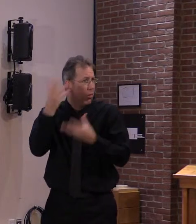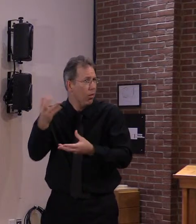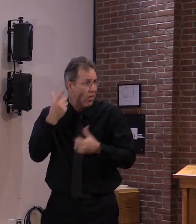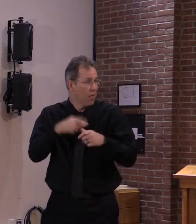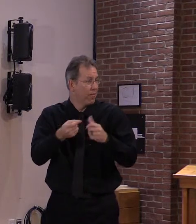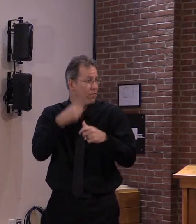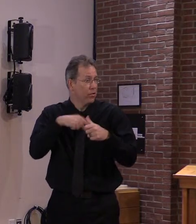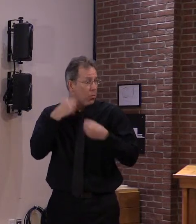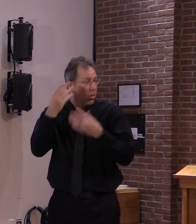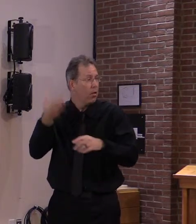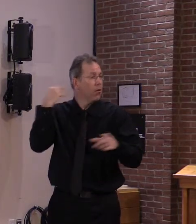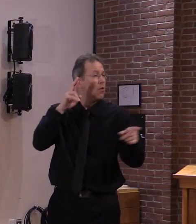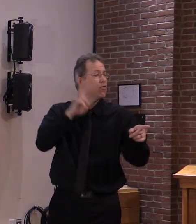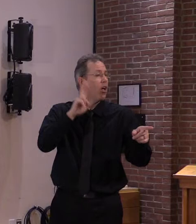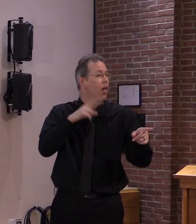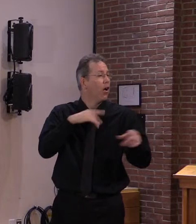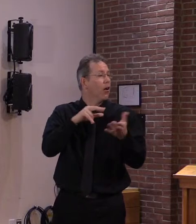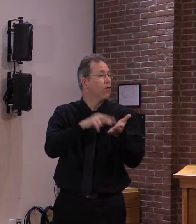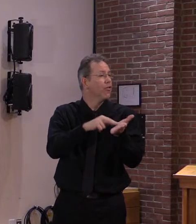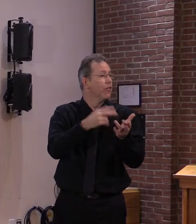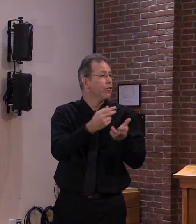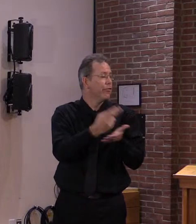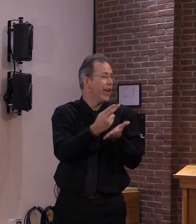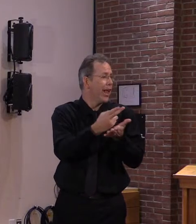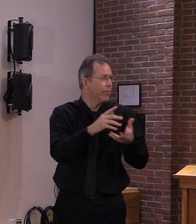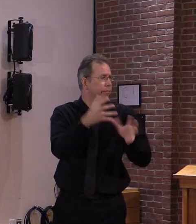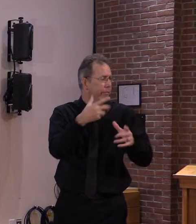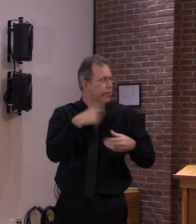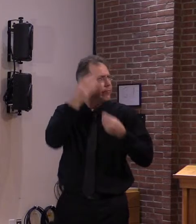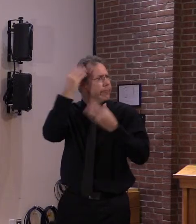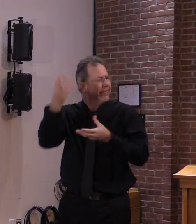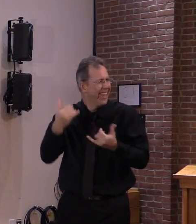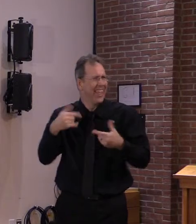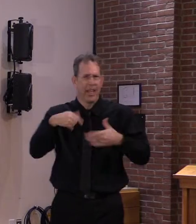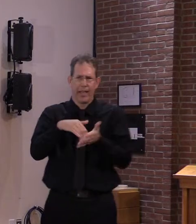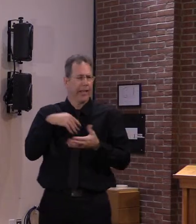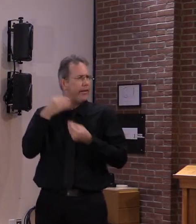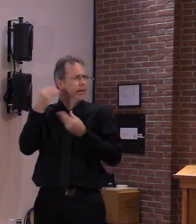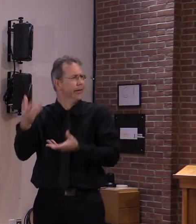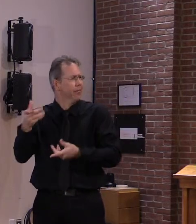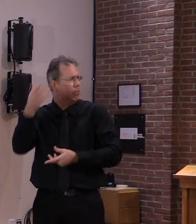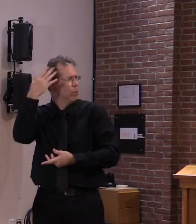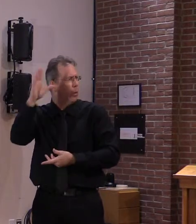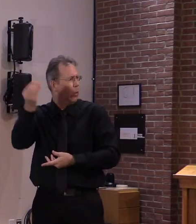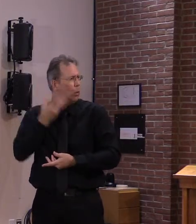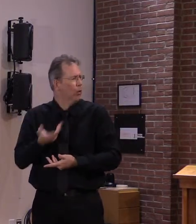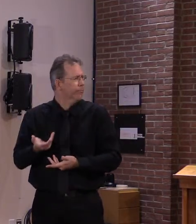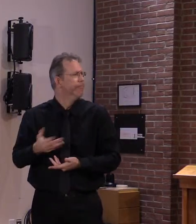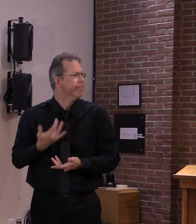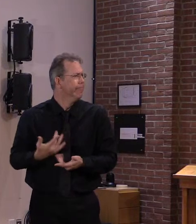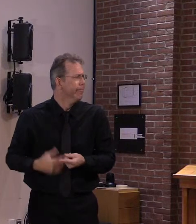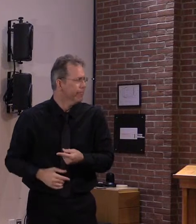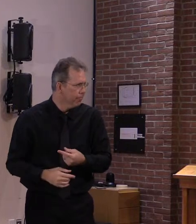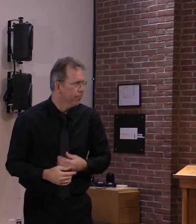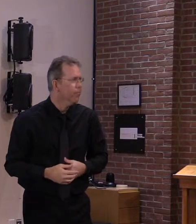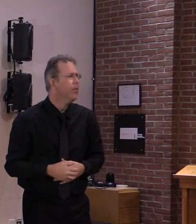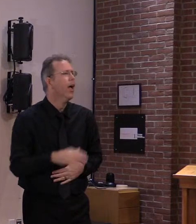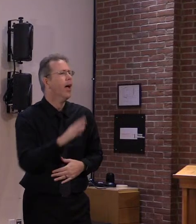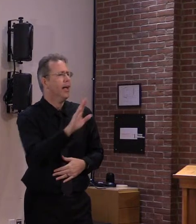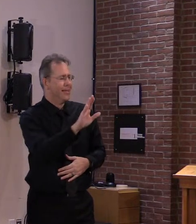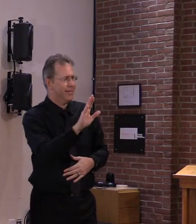requires equal education across Vermont, with students having the benefit of in-classroom experience and some doing long distance and